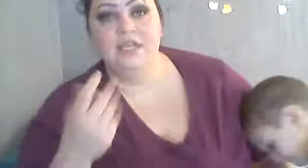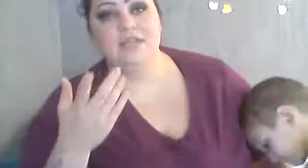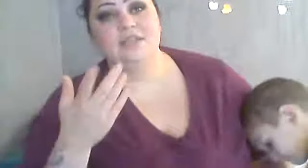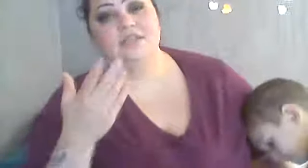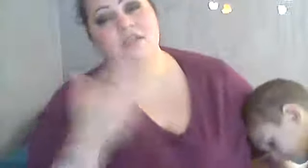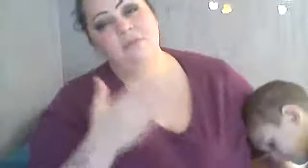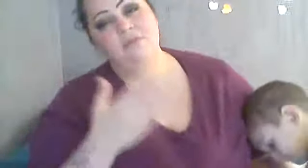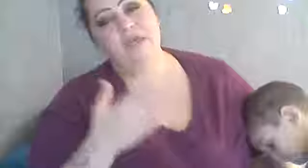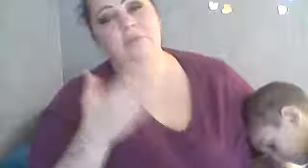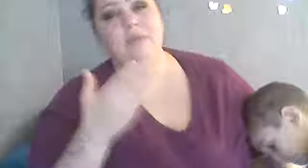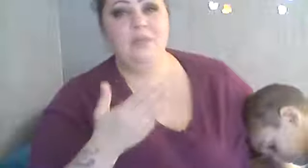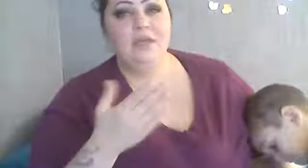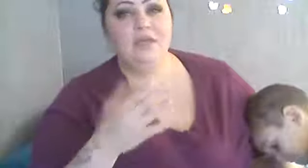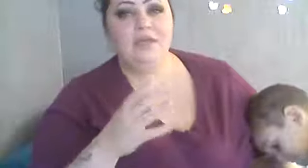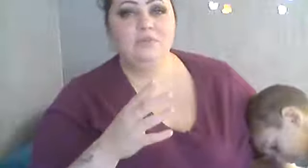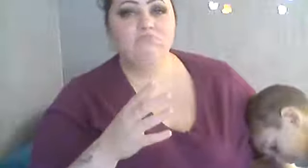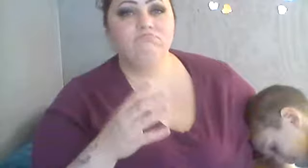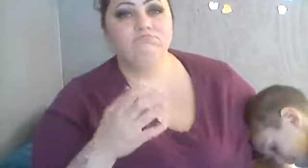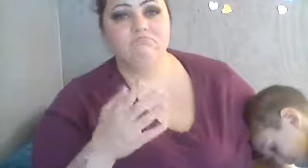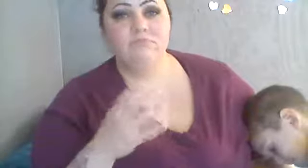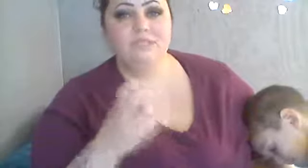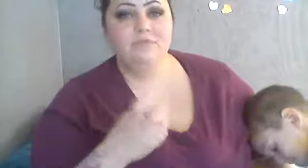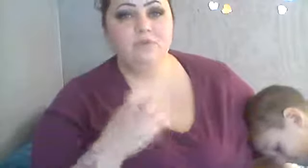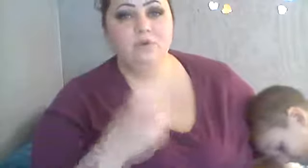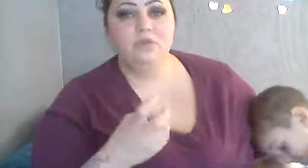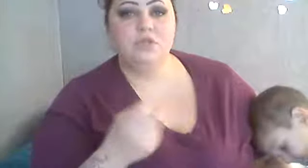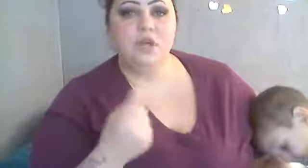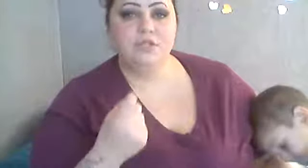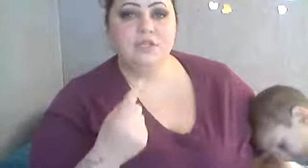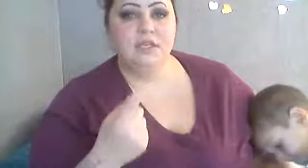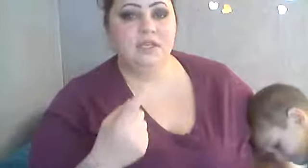that some of it may be a little difficult to understand.